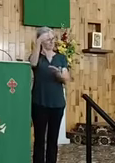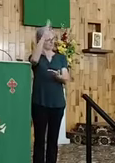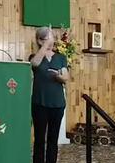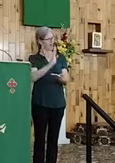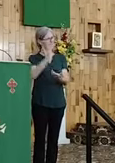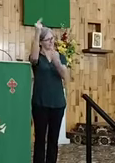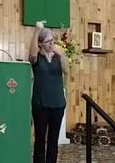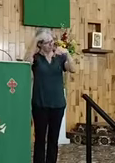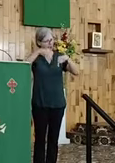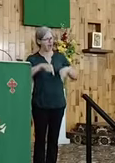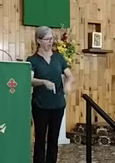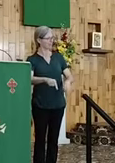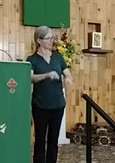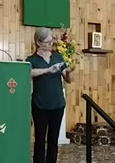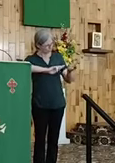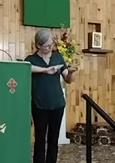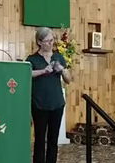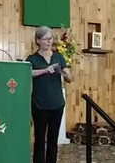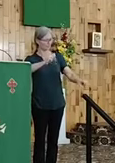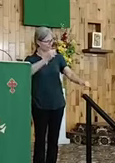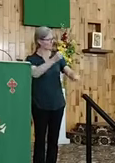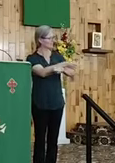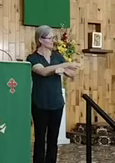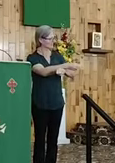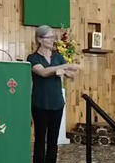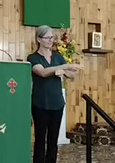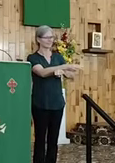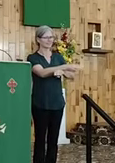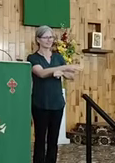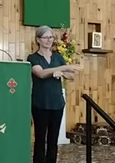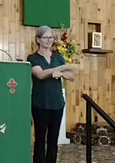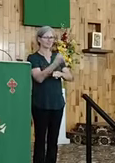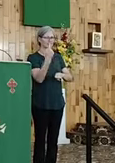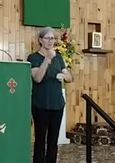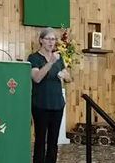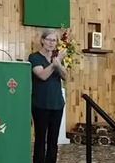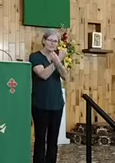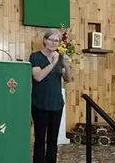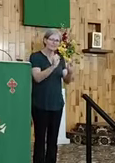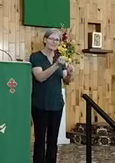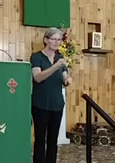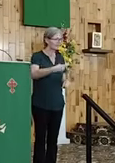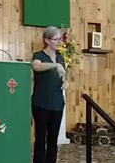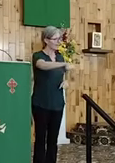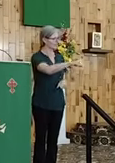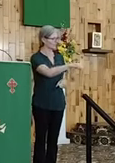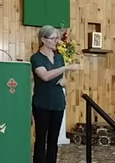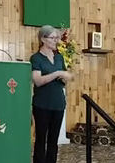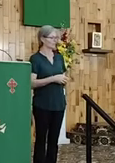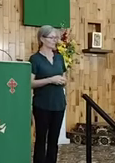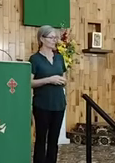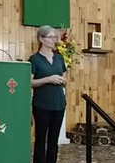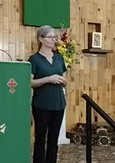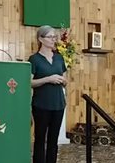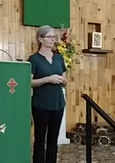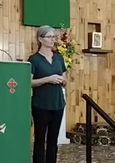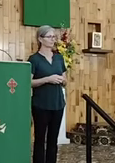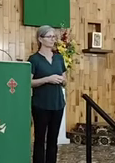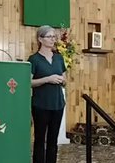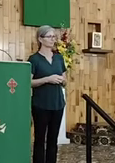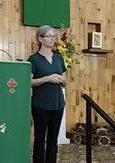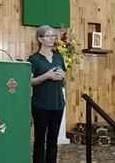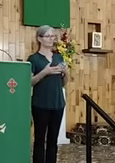comes with vindication, with divine recompense. He comes to save you.